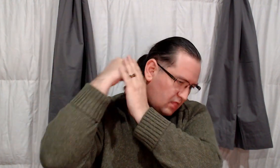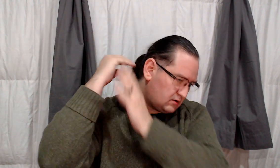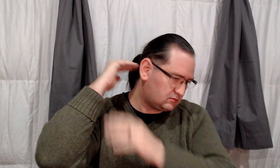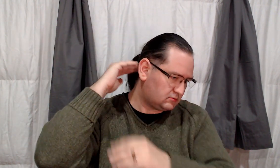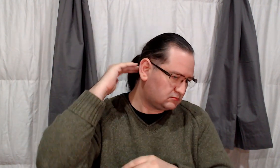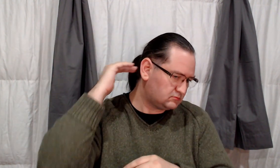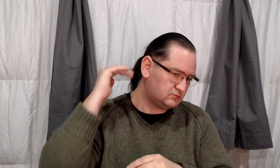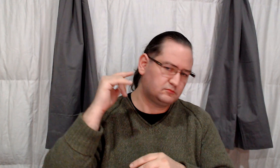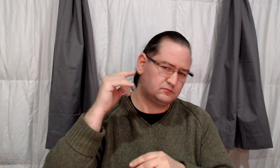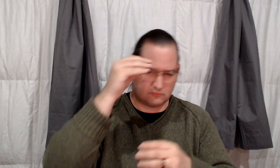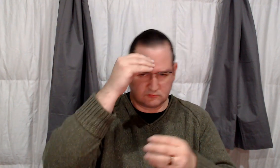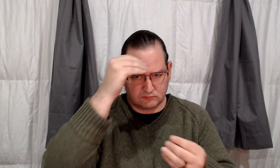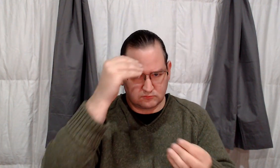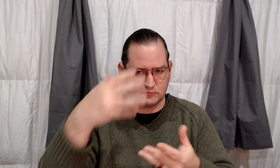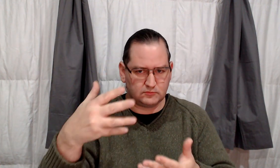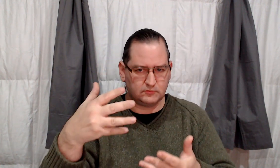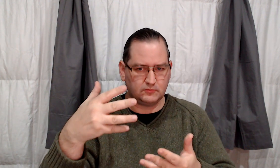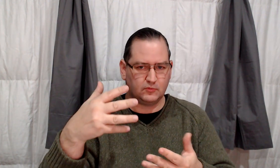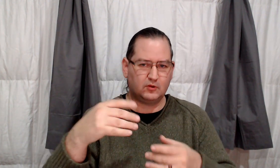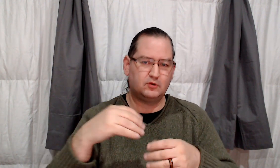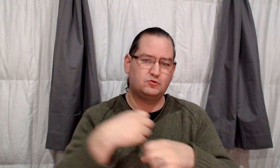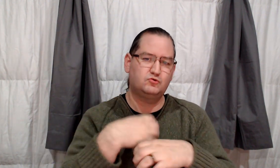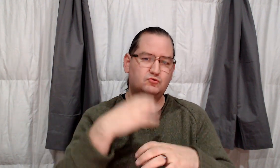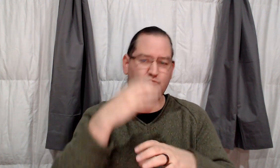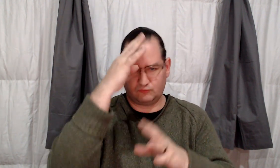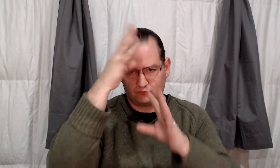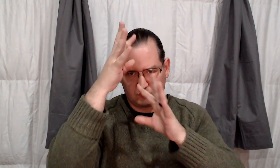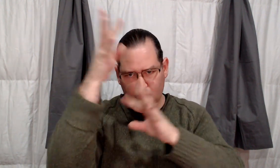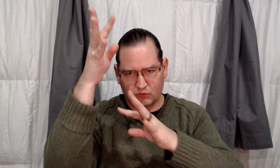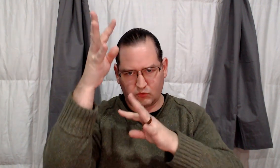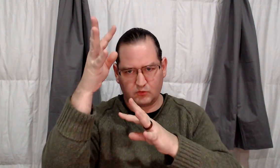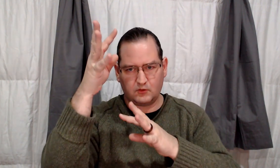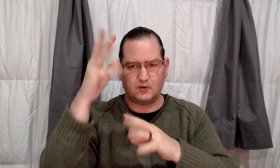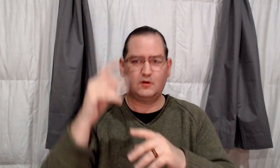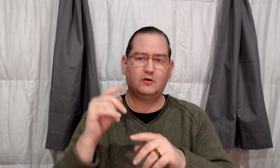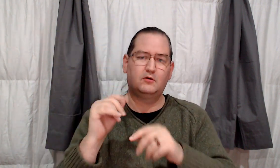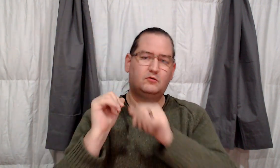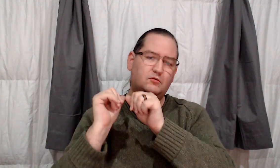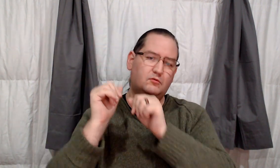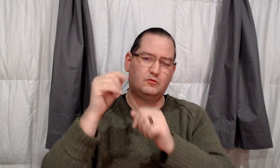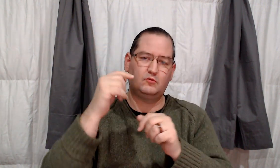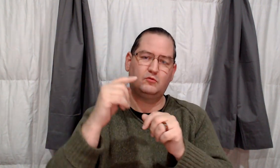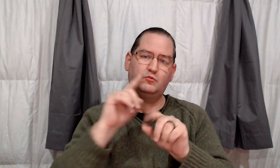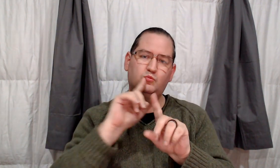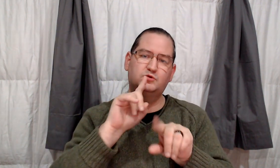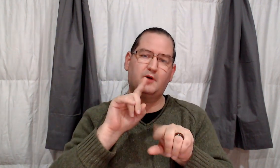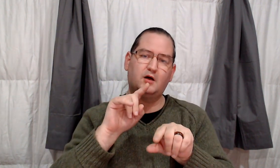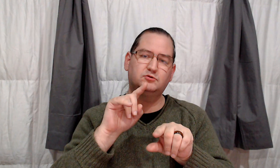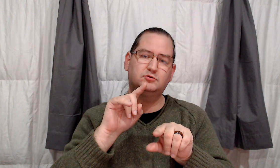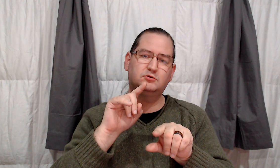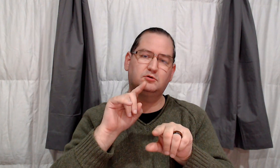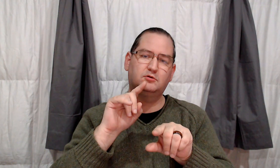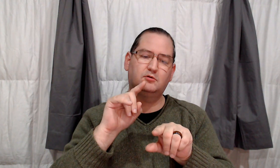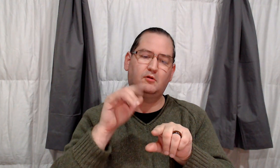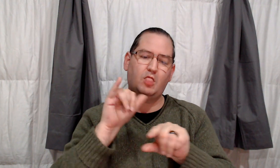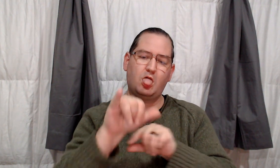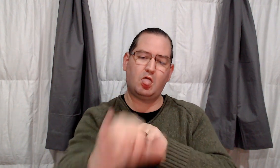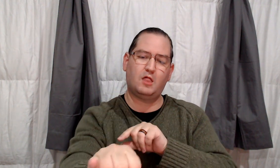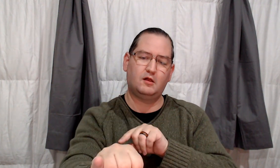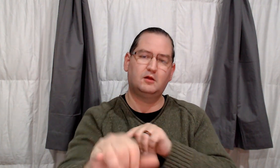response that from today, no matter how hard you try, you will never be able to smoke a